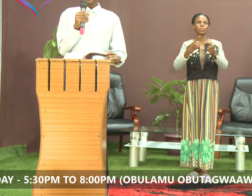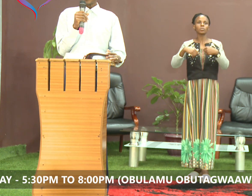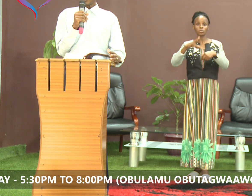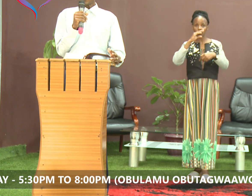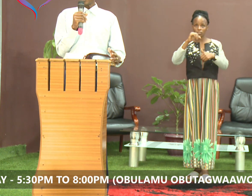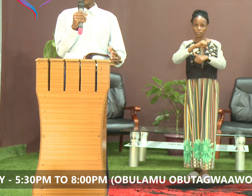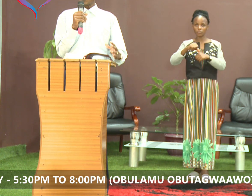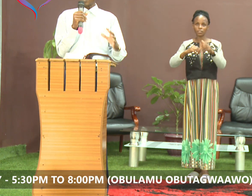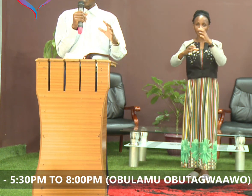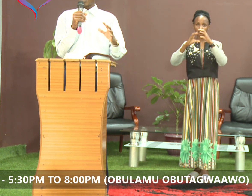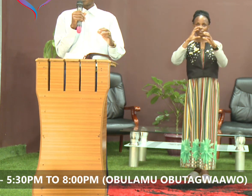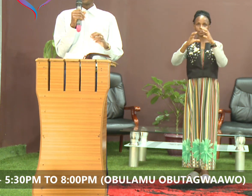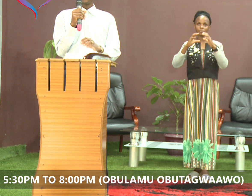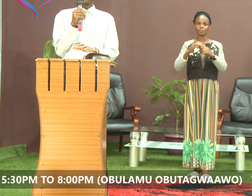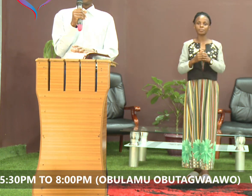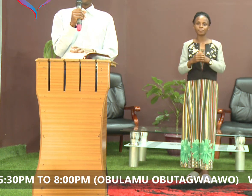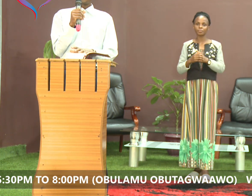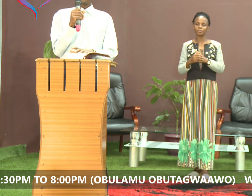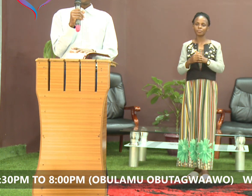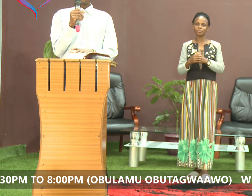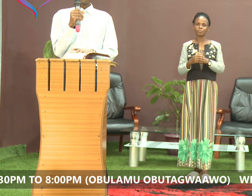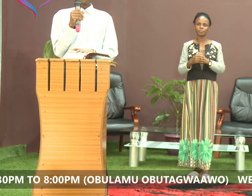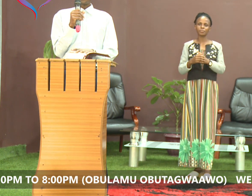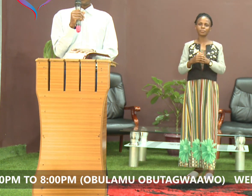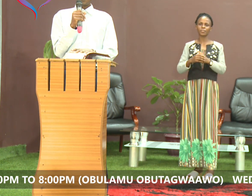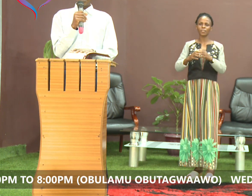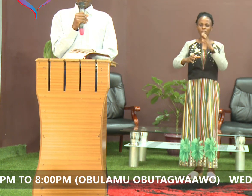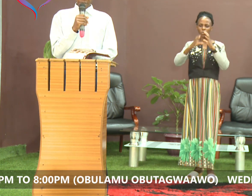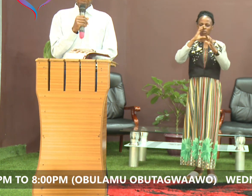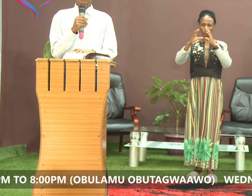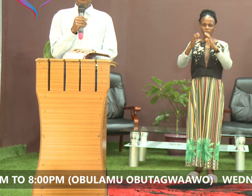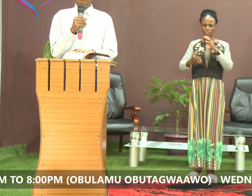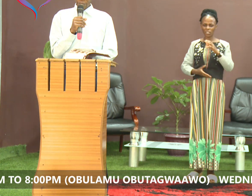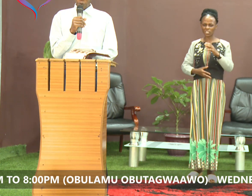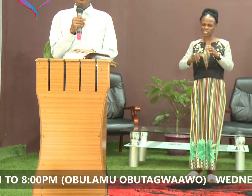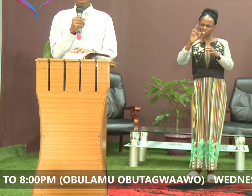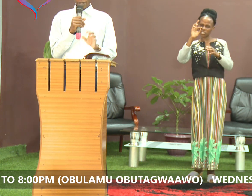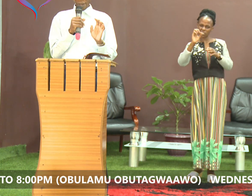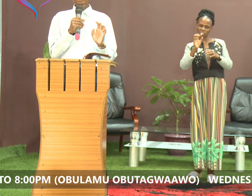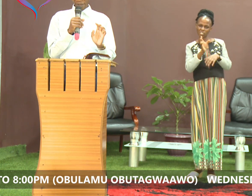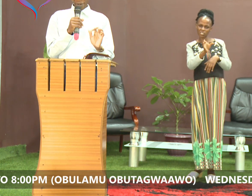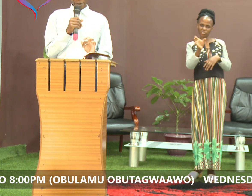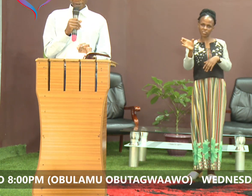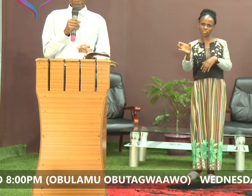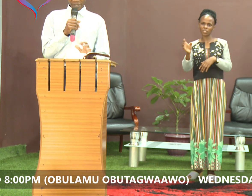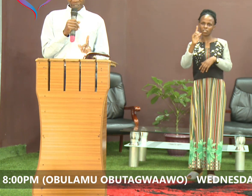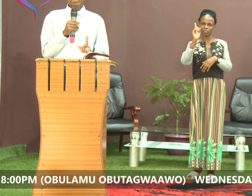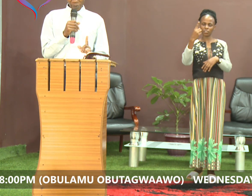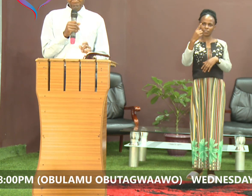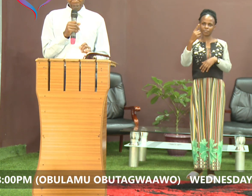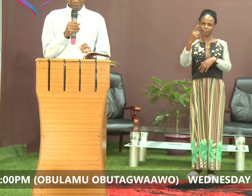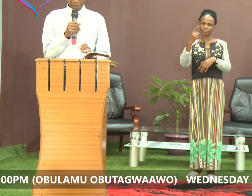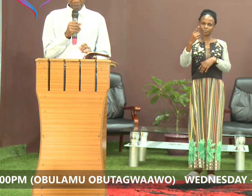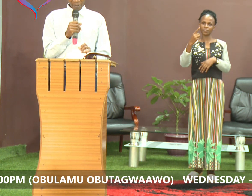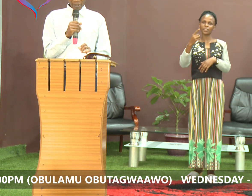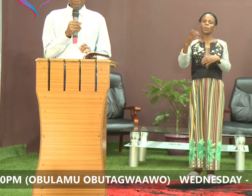communication, bwe twogera ku kwogeraganya. Communication has like 8 components. Mulimu ebintu nga munaana. Number 1.